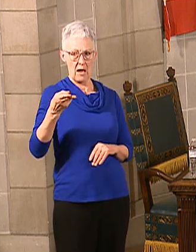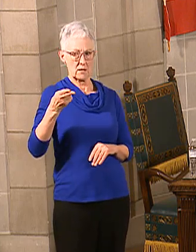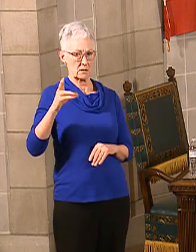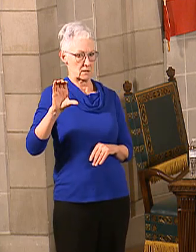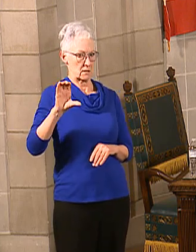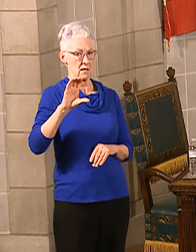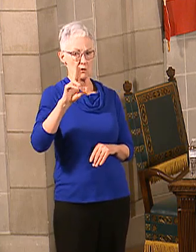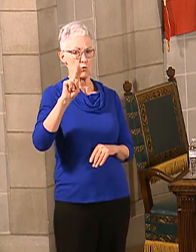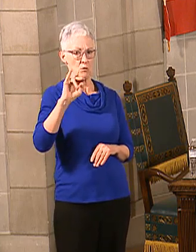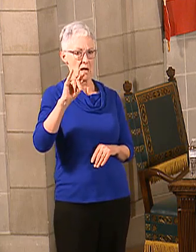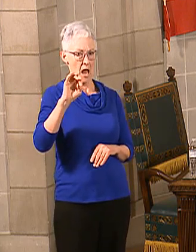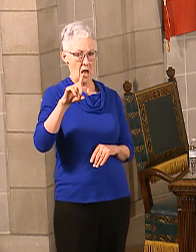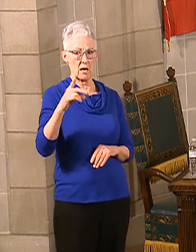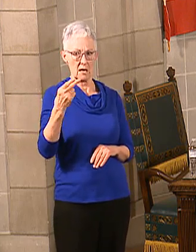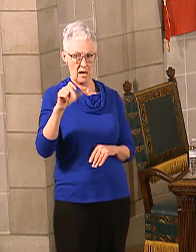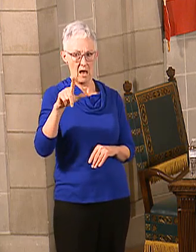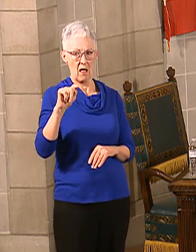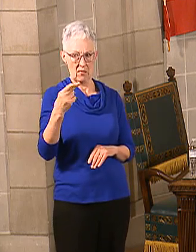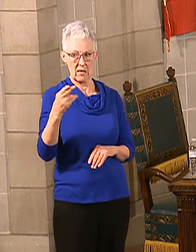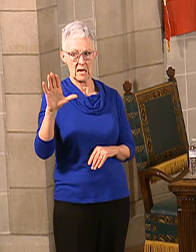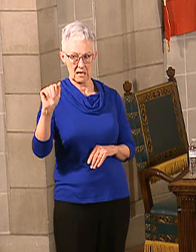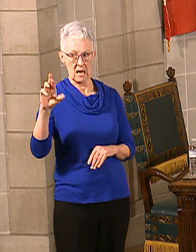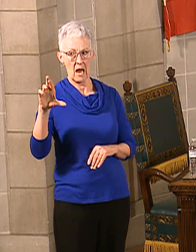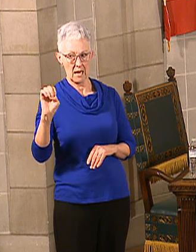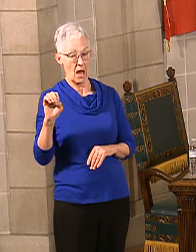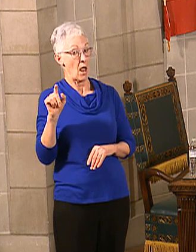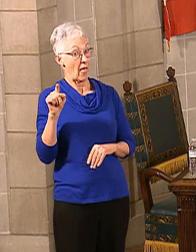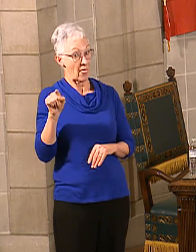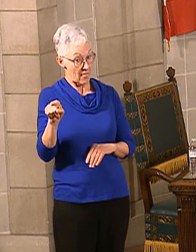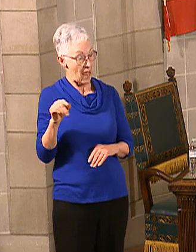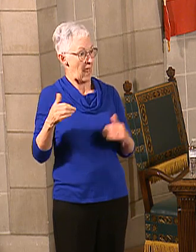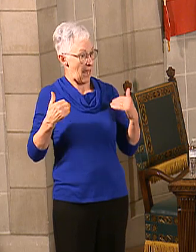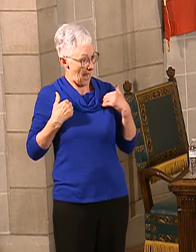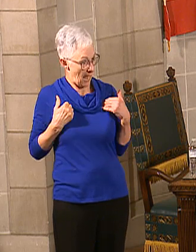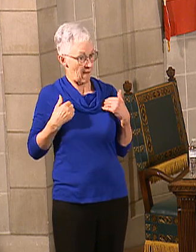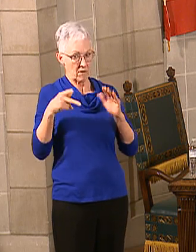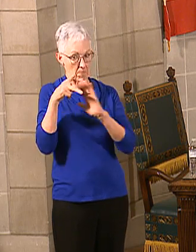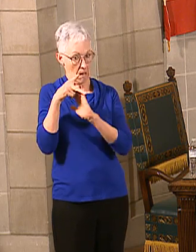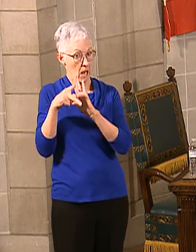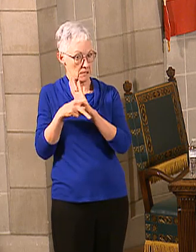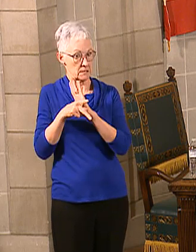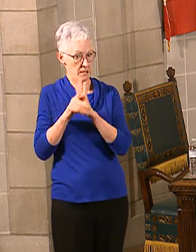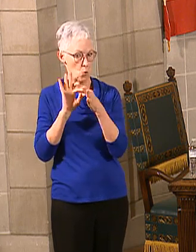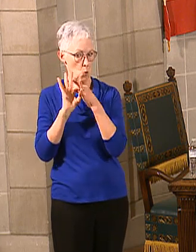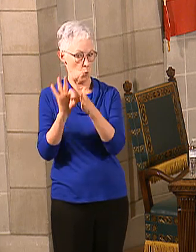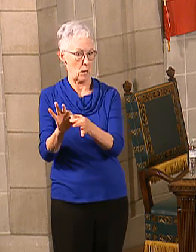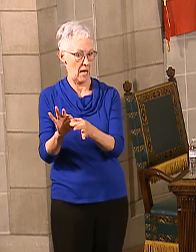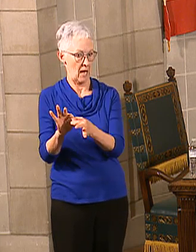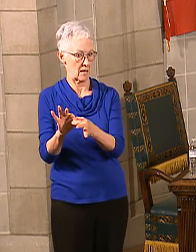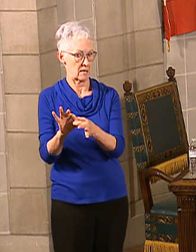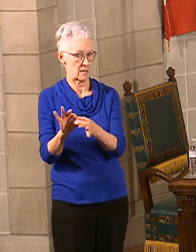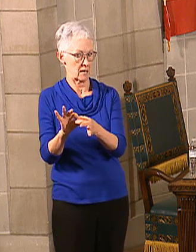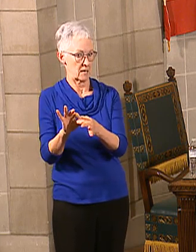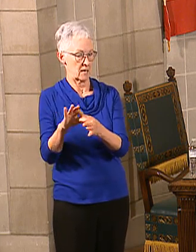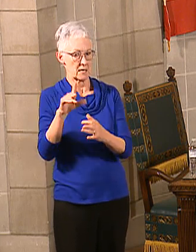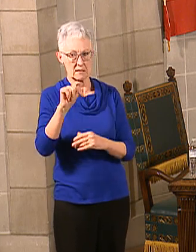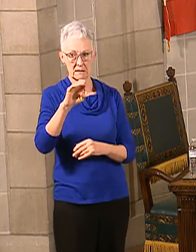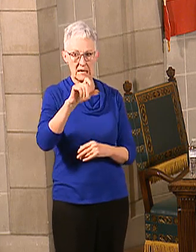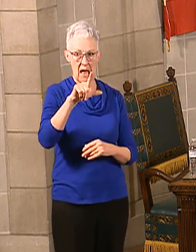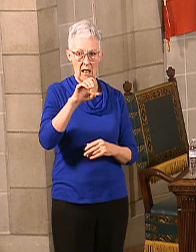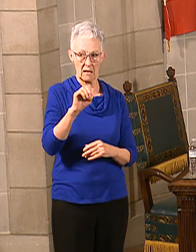private payers, do have the telehealth policy in place, but are not reimbursing at